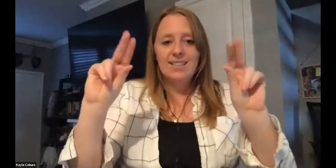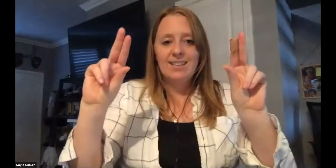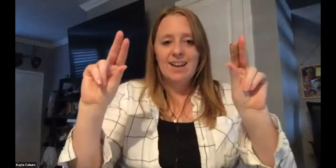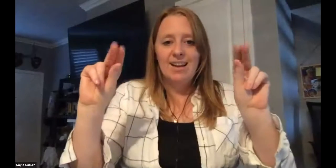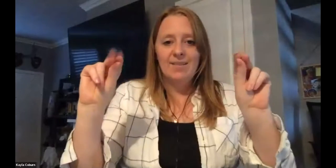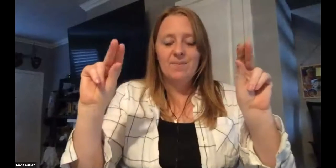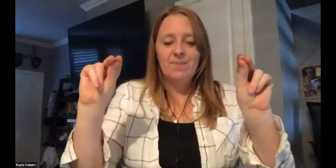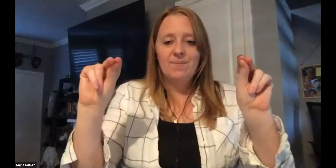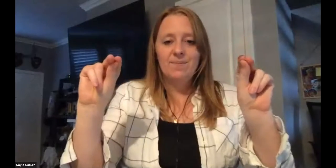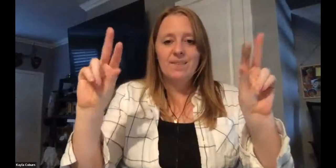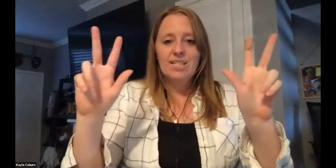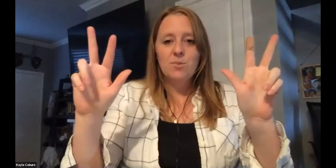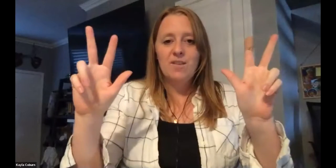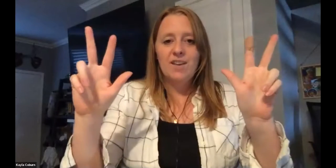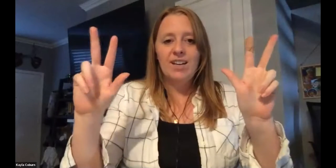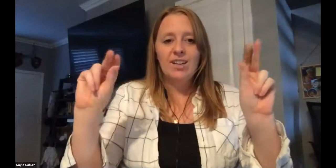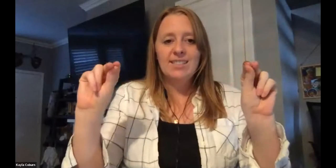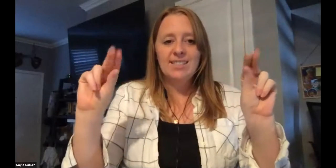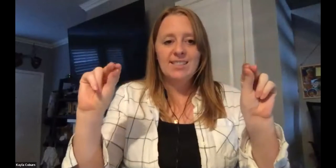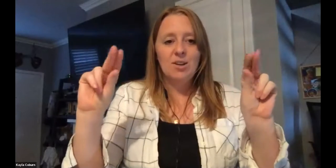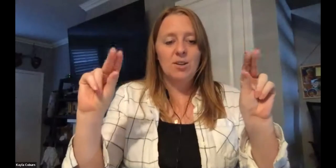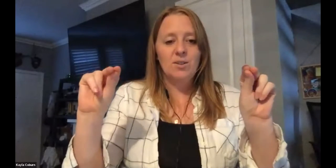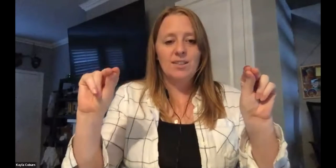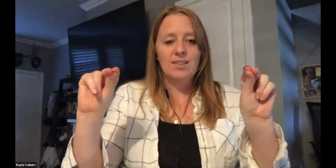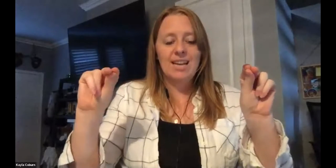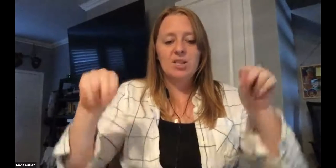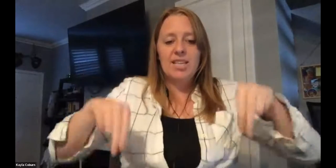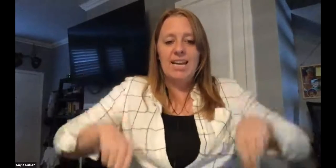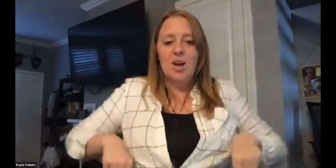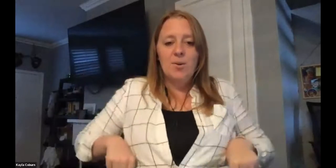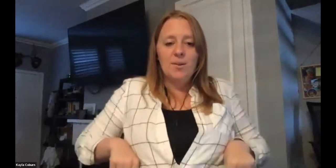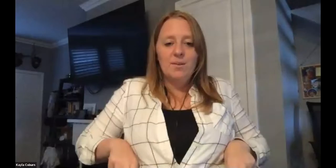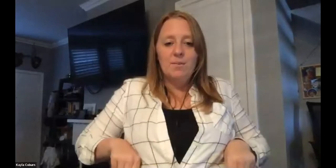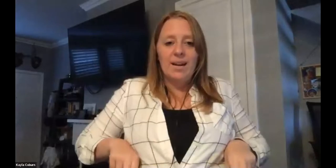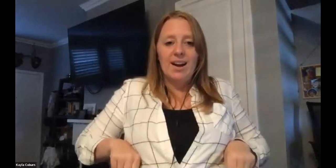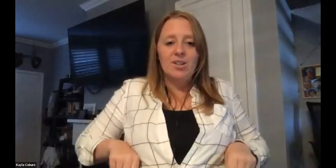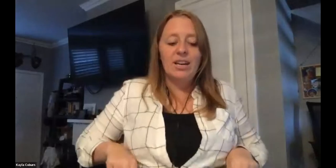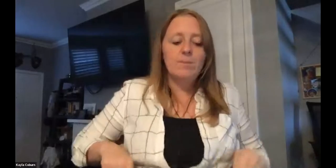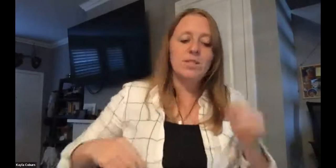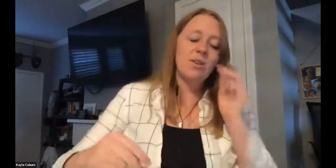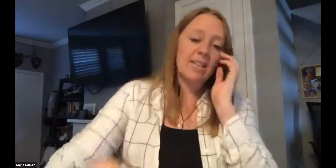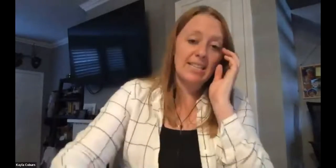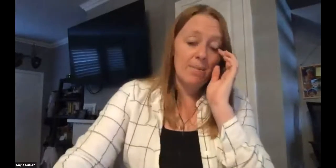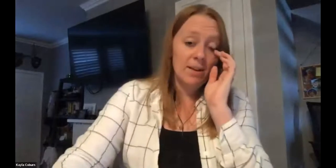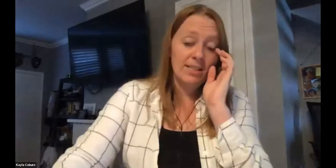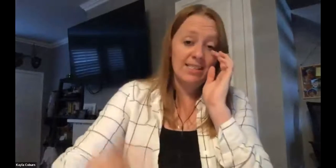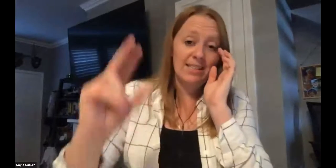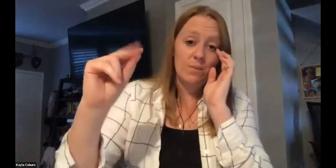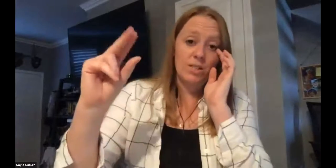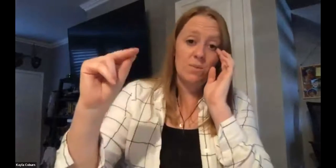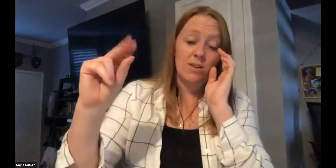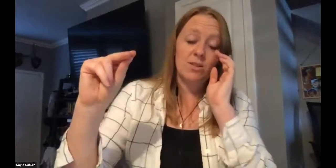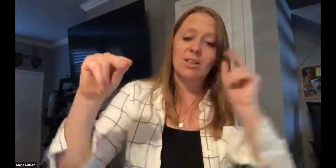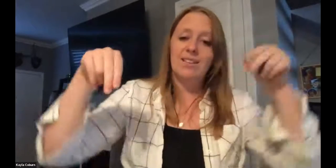it's uh, these three fingers. So it's like you're saying no, but on your hips, showing the diapers.